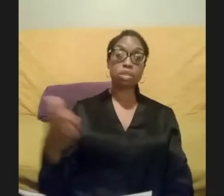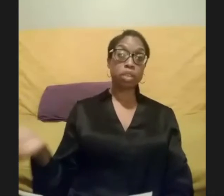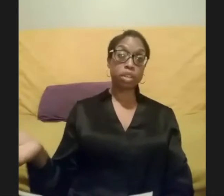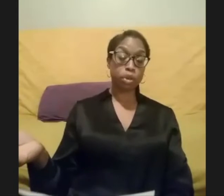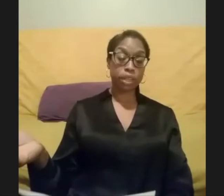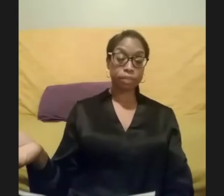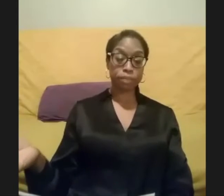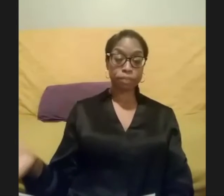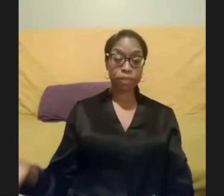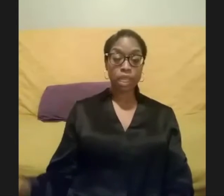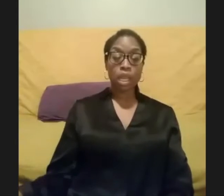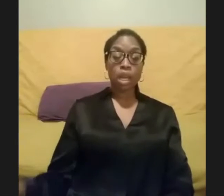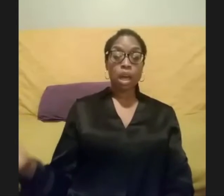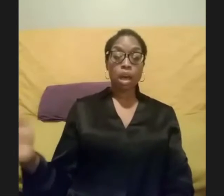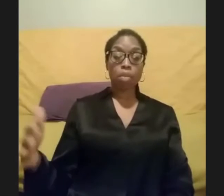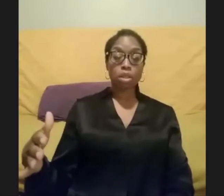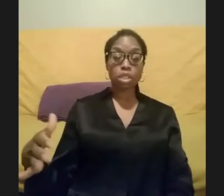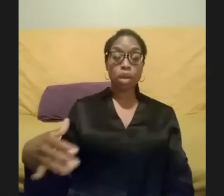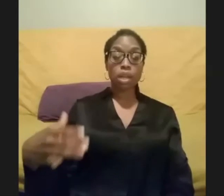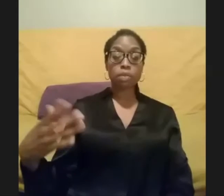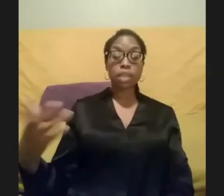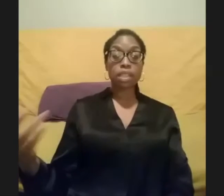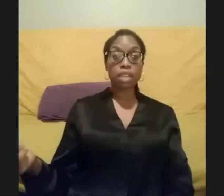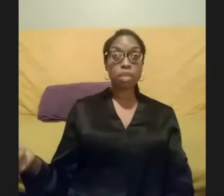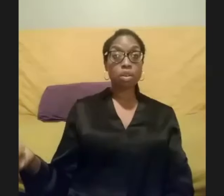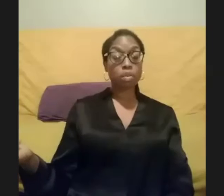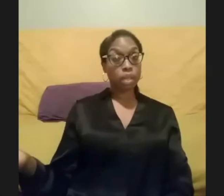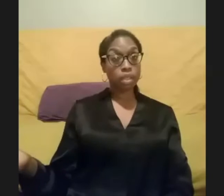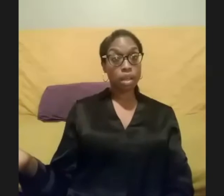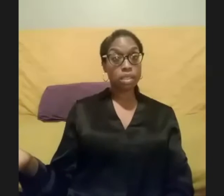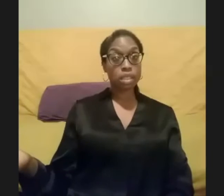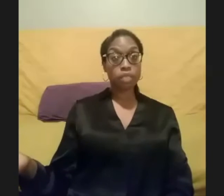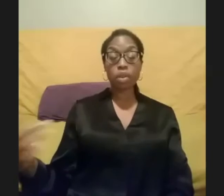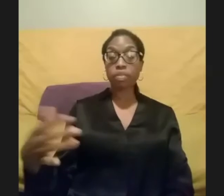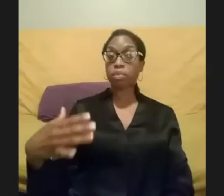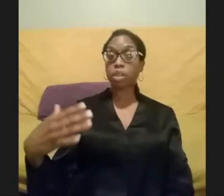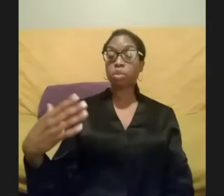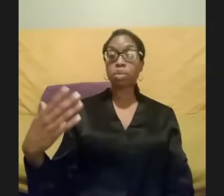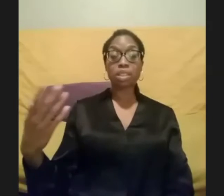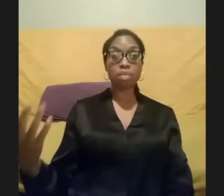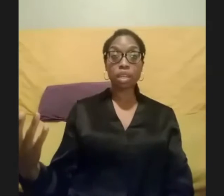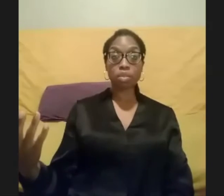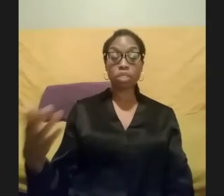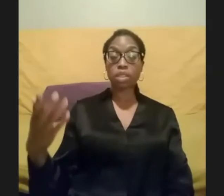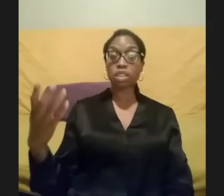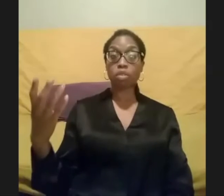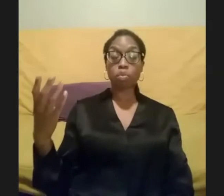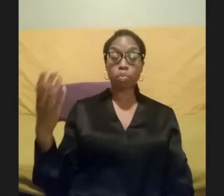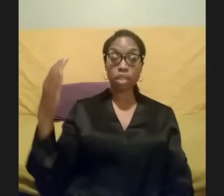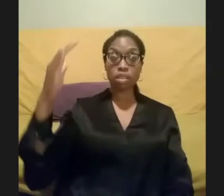age 40. Also, unexplained anemia or blood loss. If you have someone who is anemic, which means their blood cell